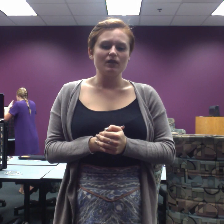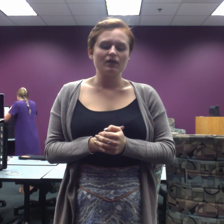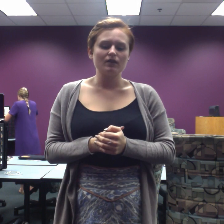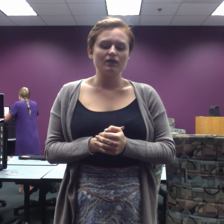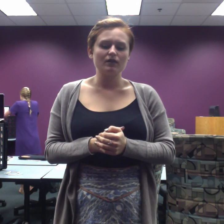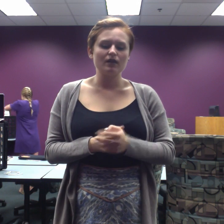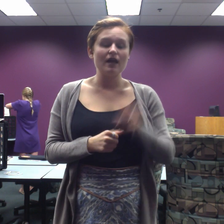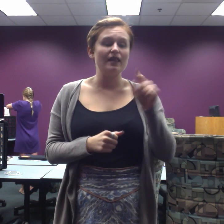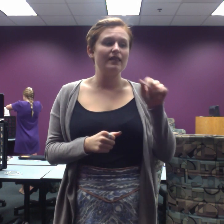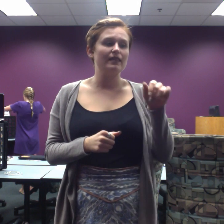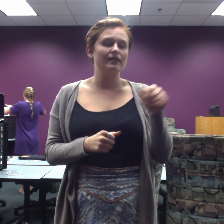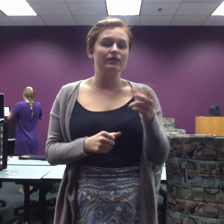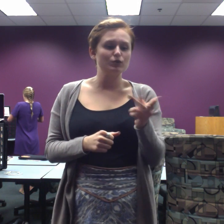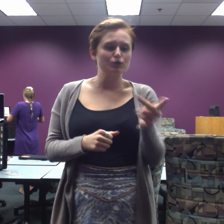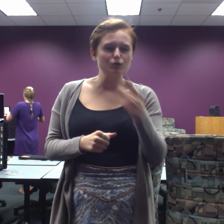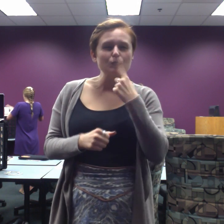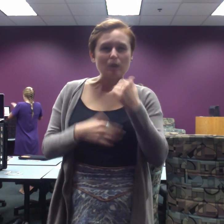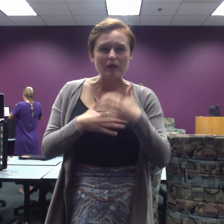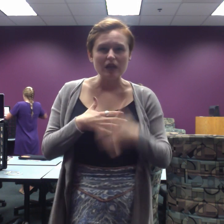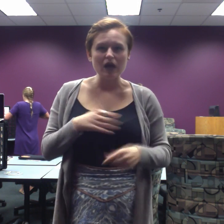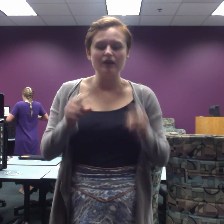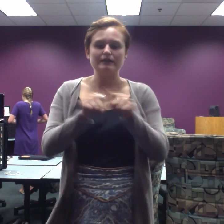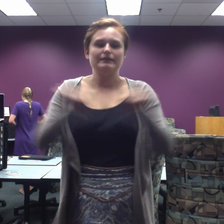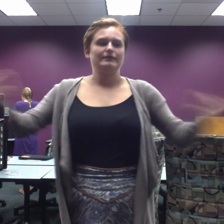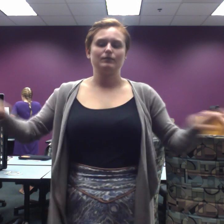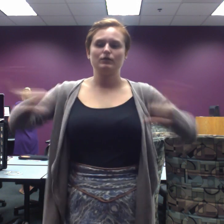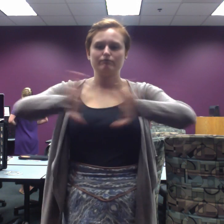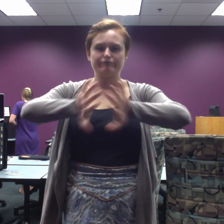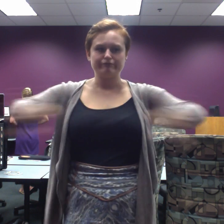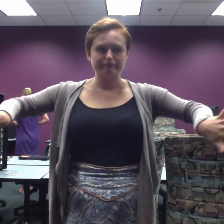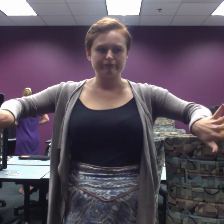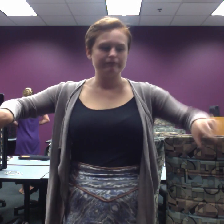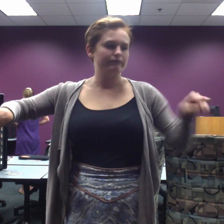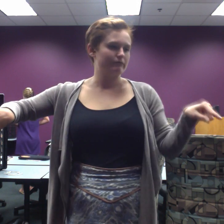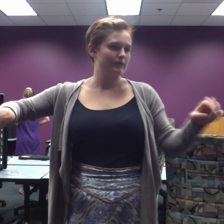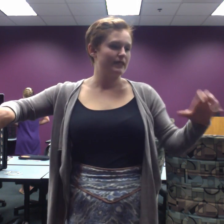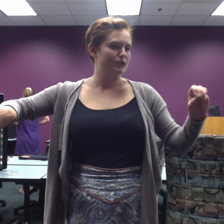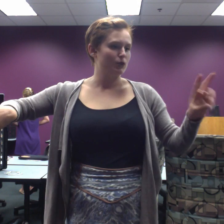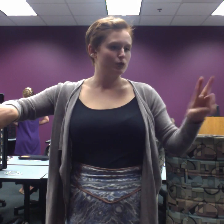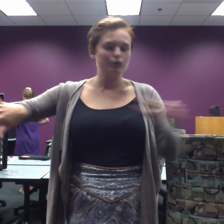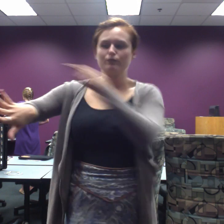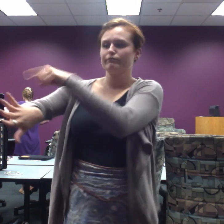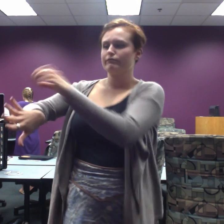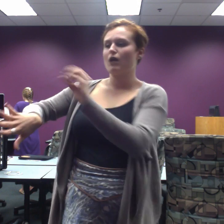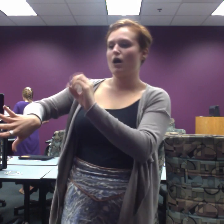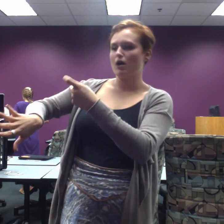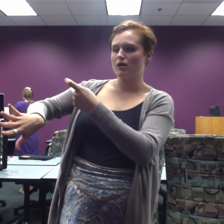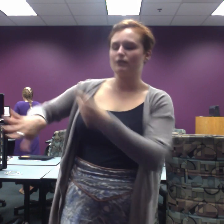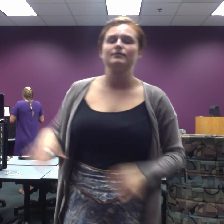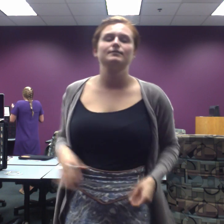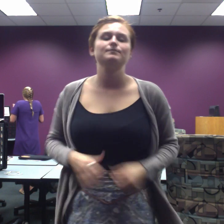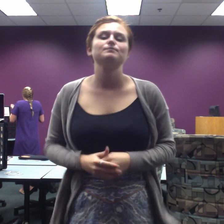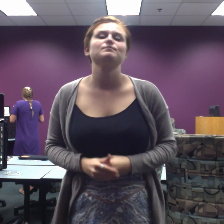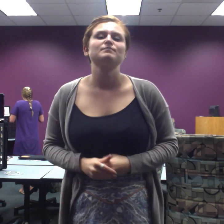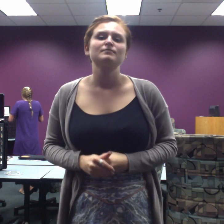separate, and it sends all of the blood to our muscles and to our body when